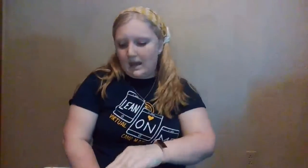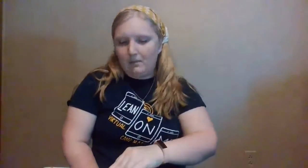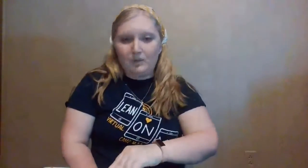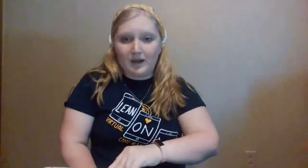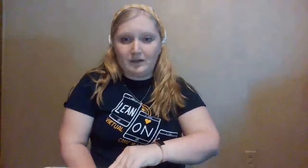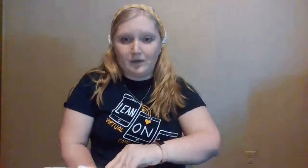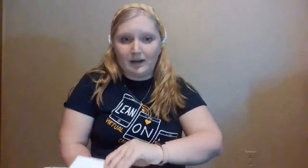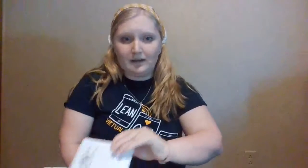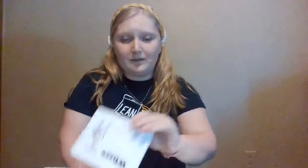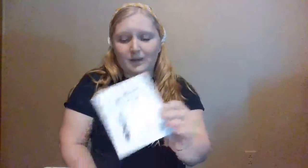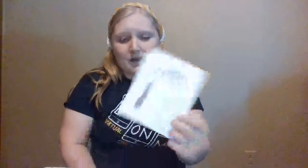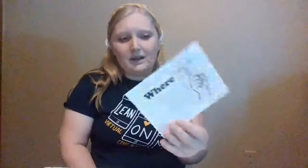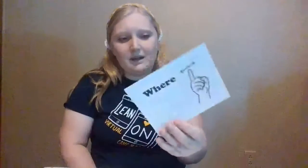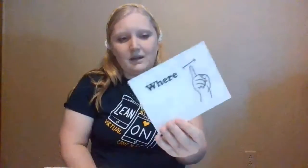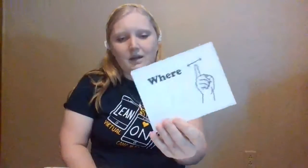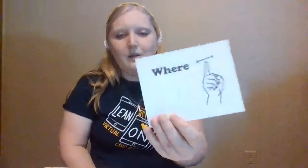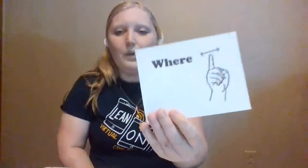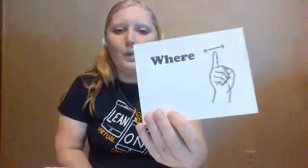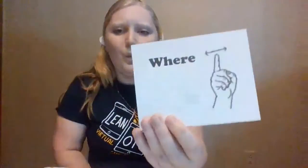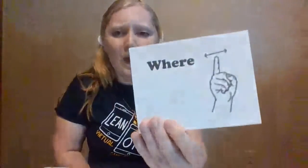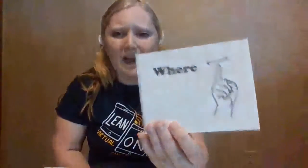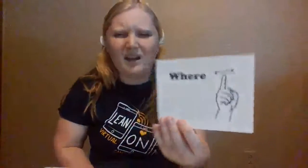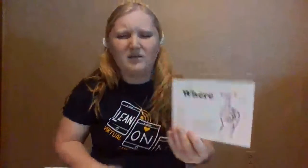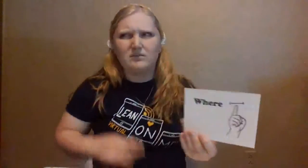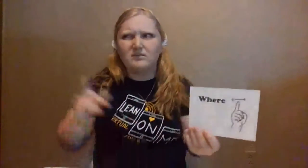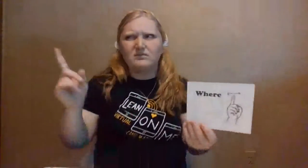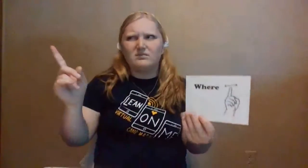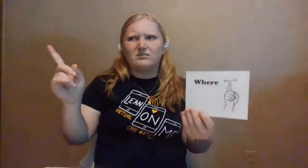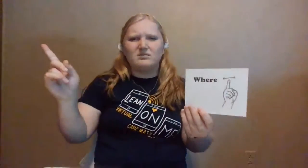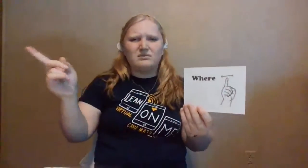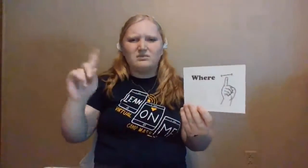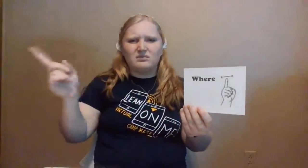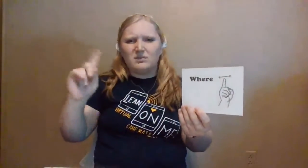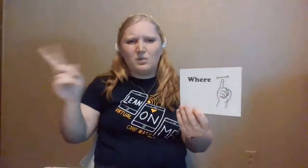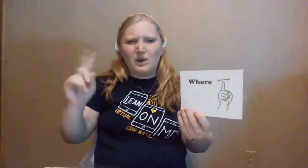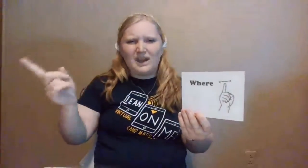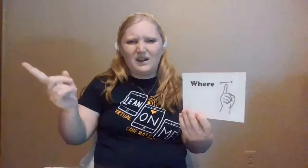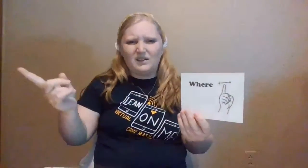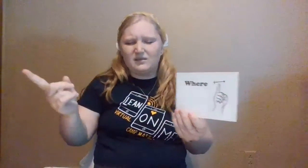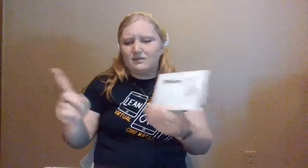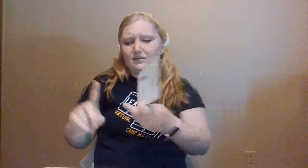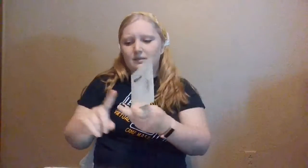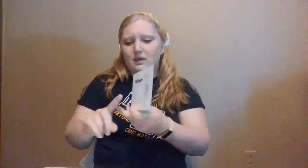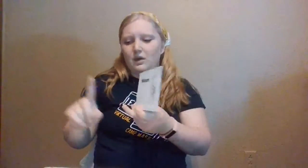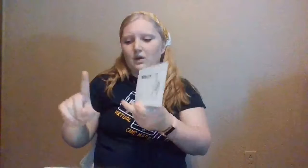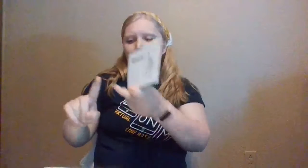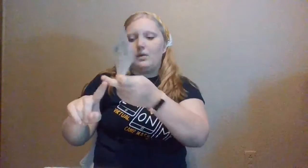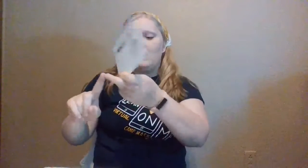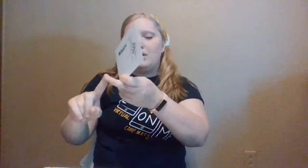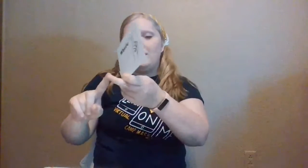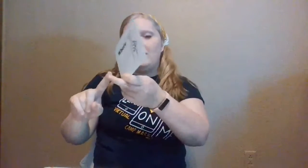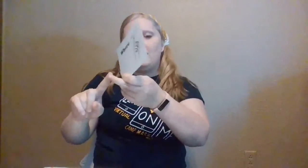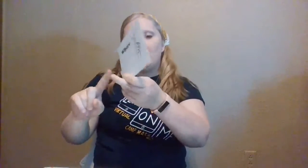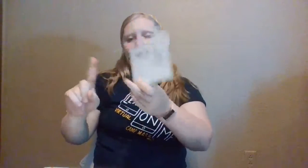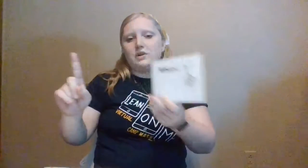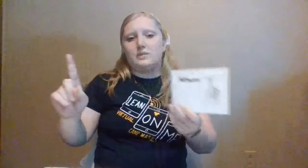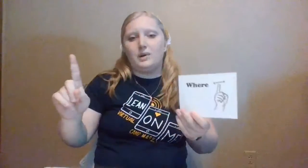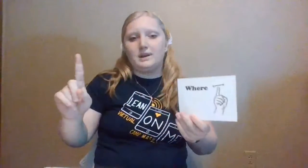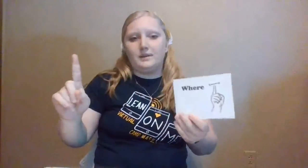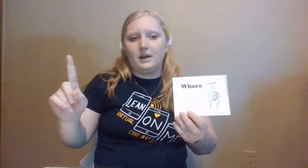And moving on to our next one, where. Where. So you put your pointer finger